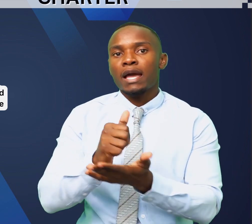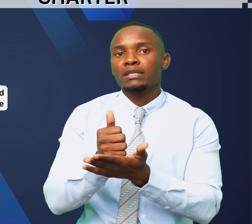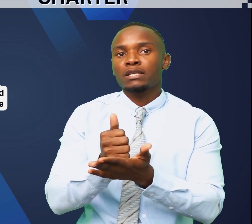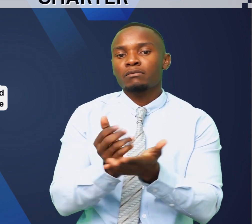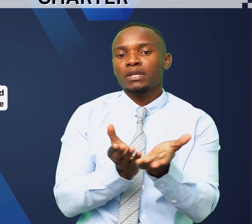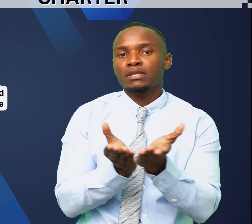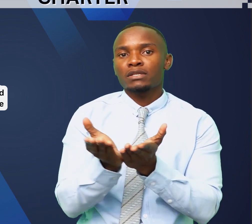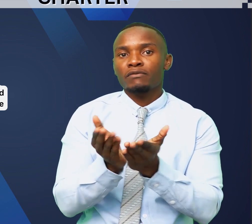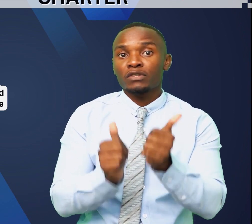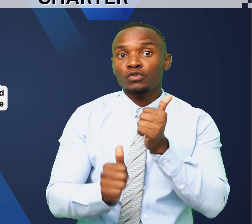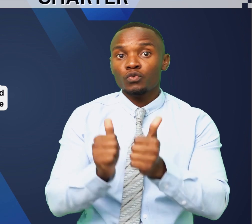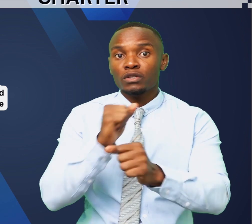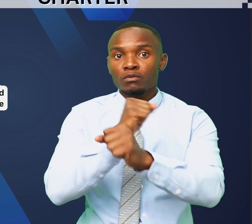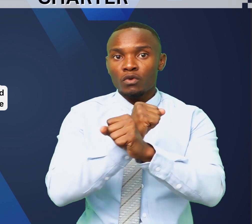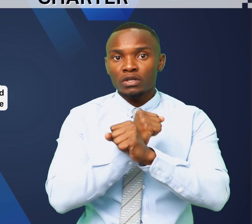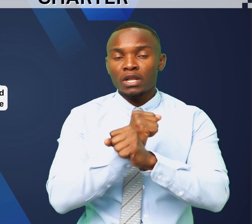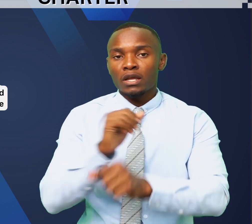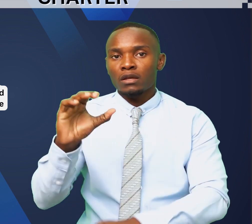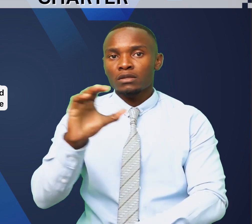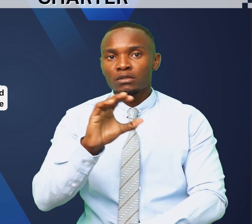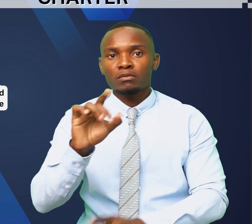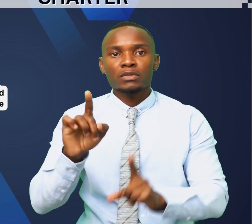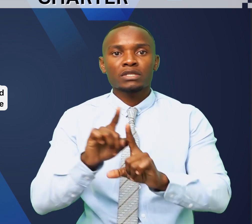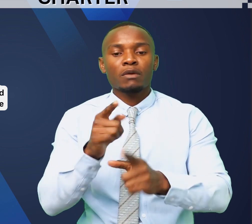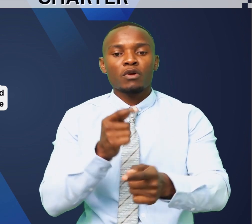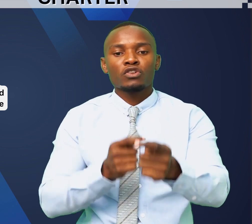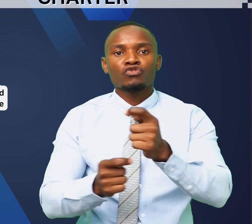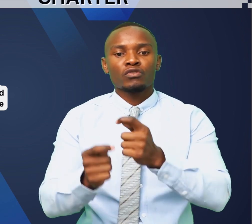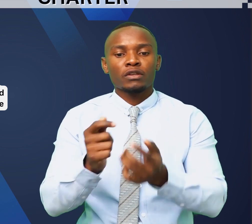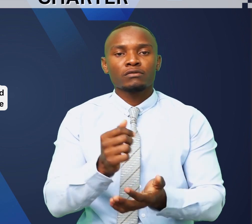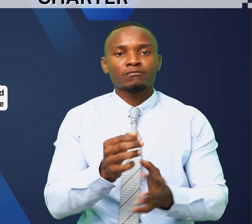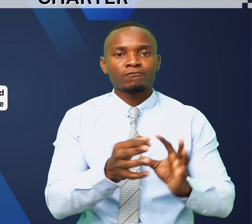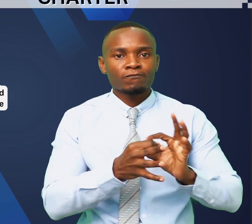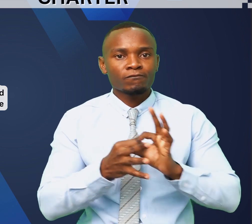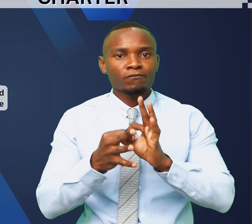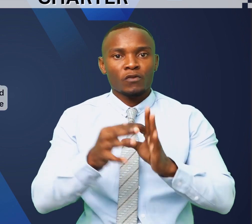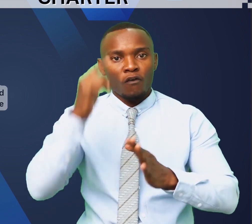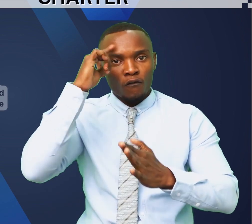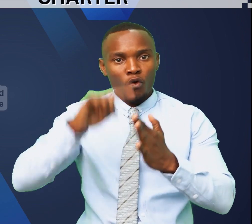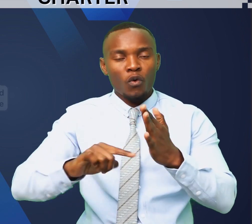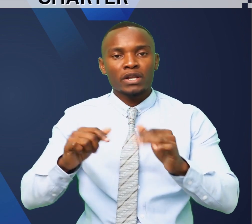safeguard consumers and facilitate trade for a sustainable future.